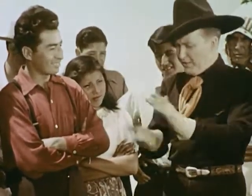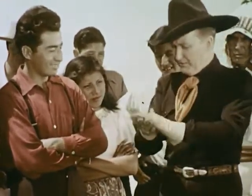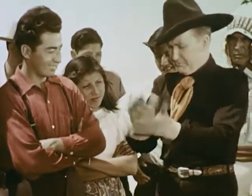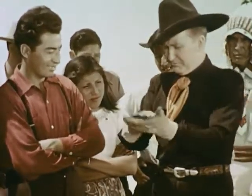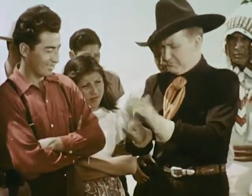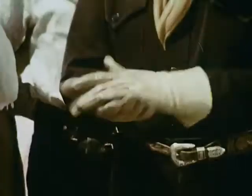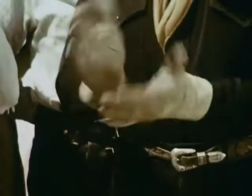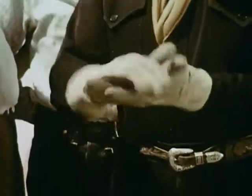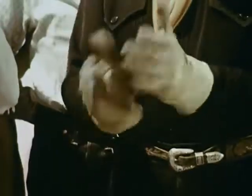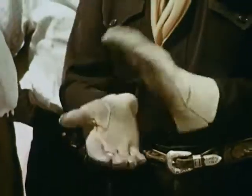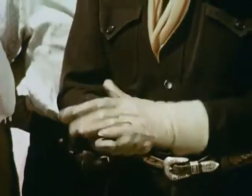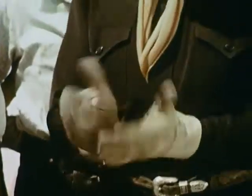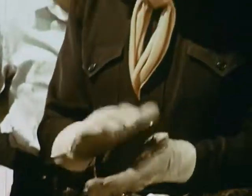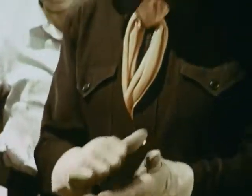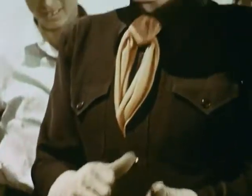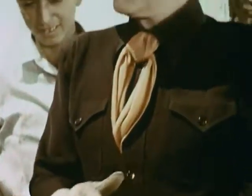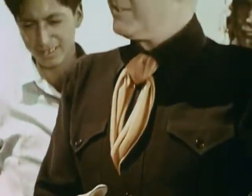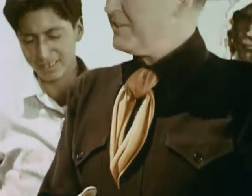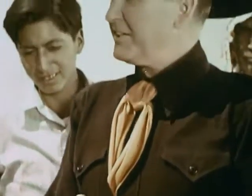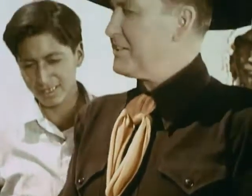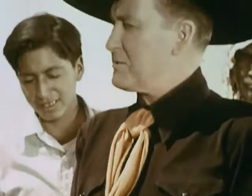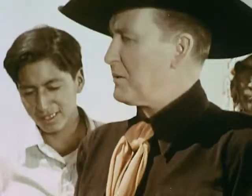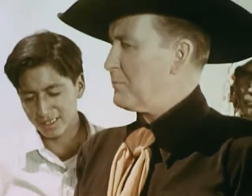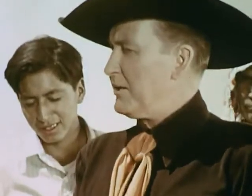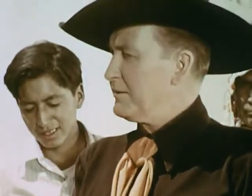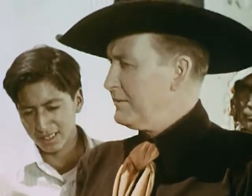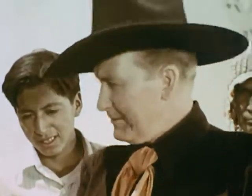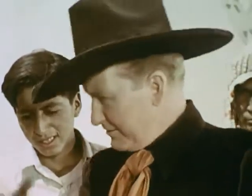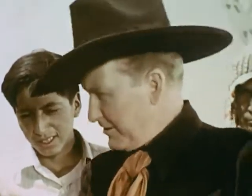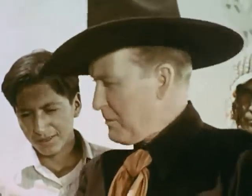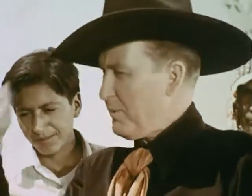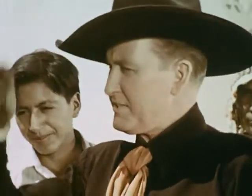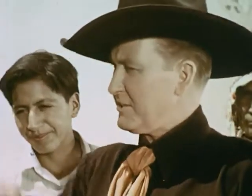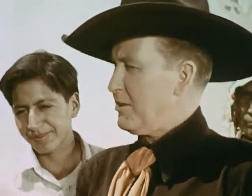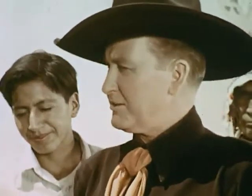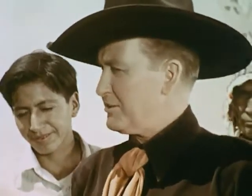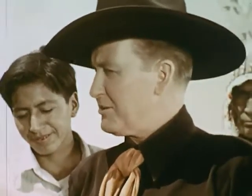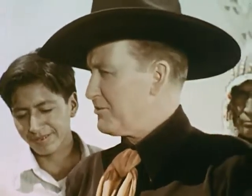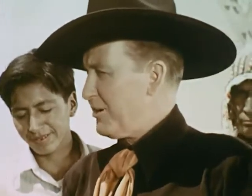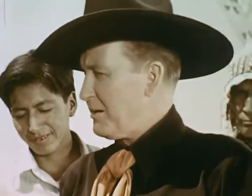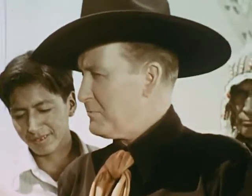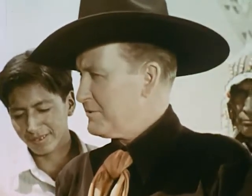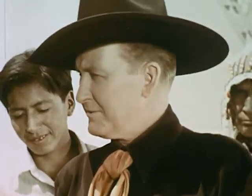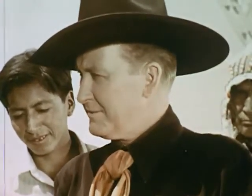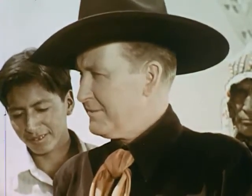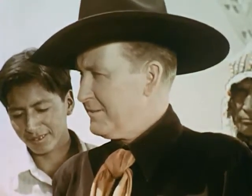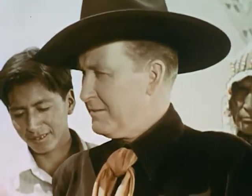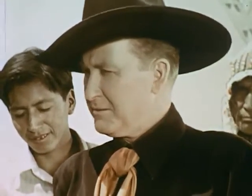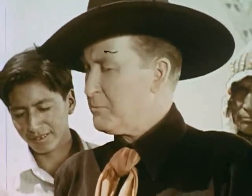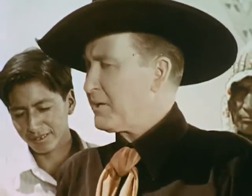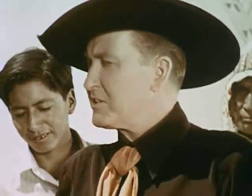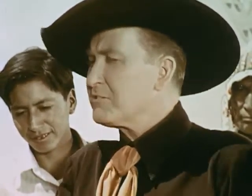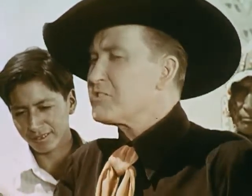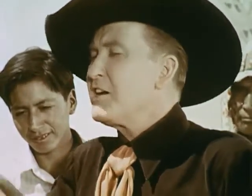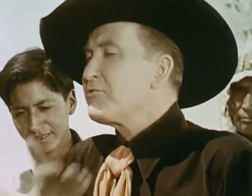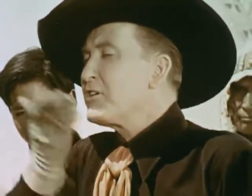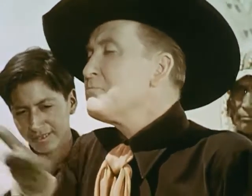Bread. Because the Mexicans taught the southern Indians to make bread, then they passed it along to the northern tribes. And the Mexican, the sign for